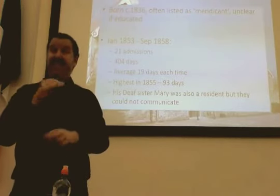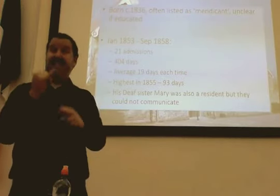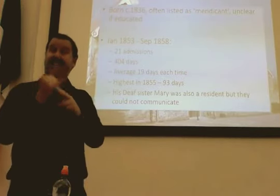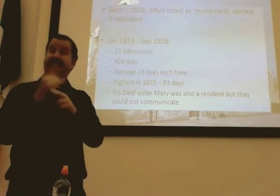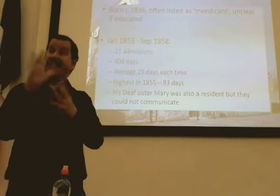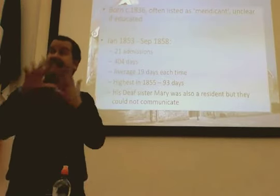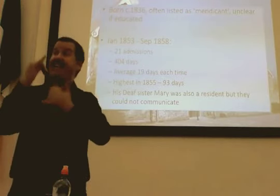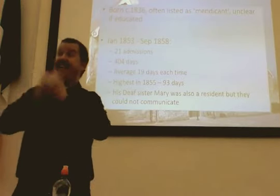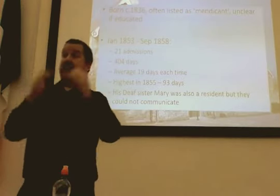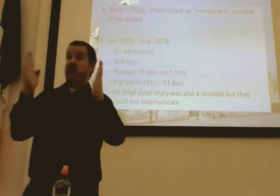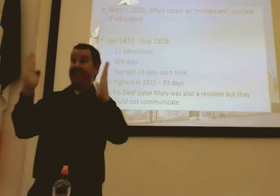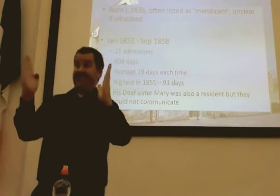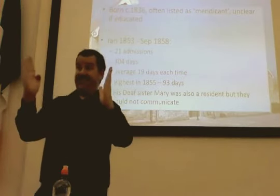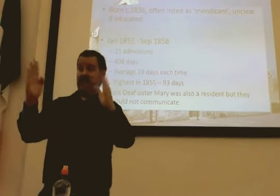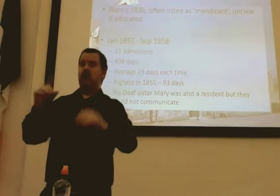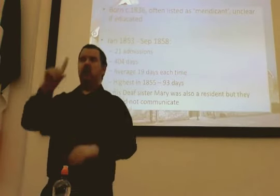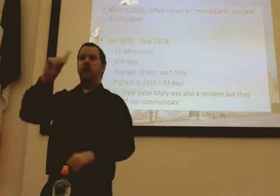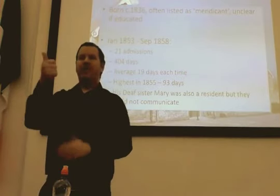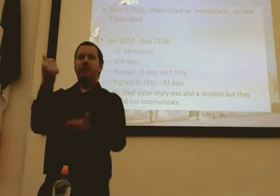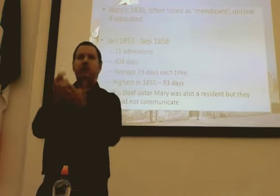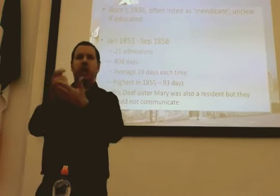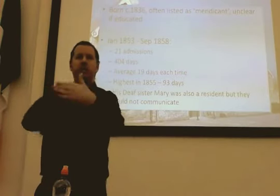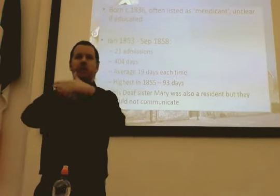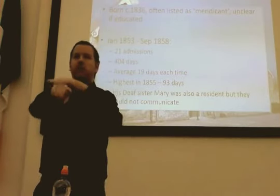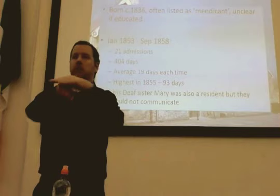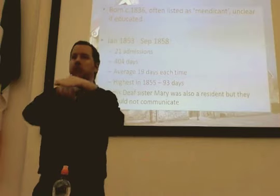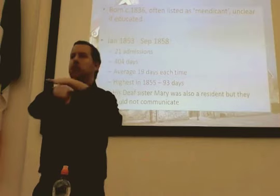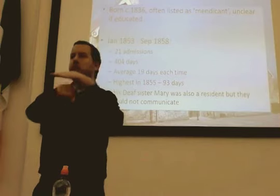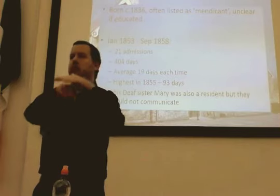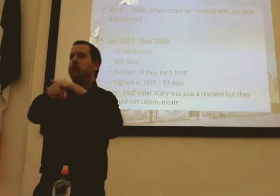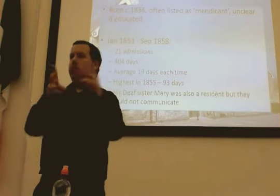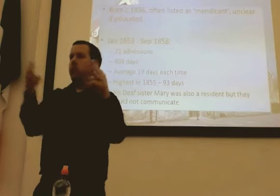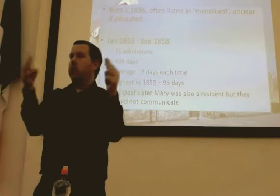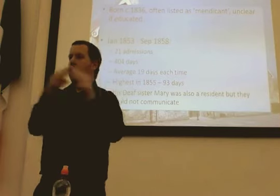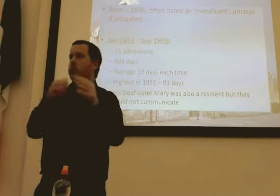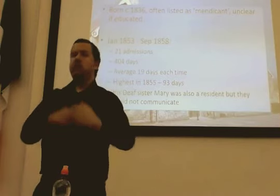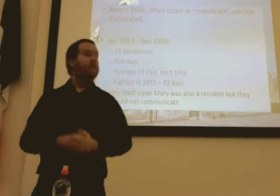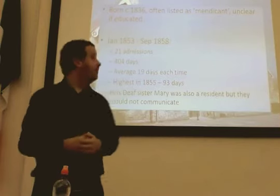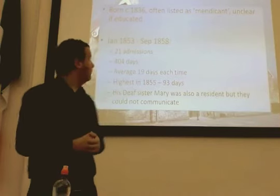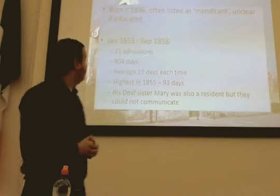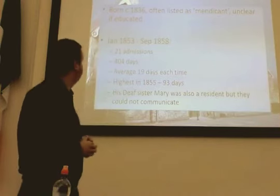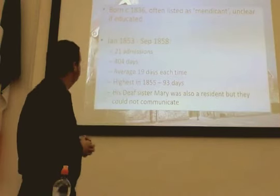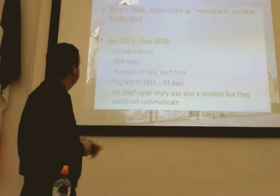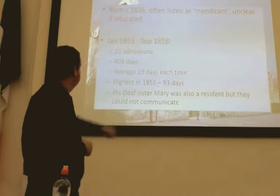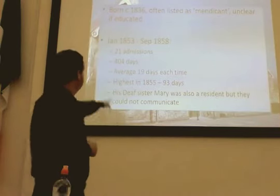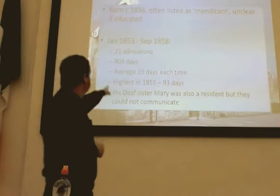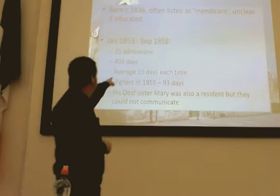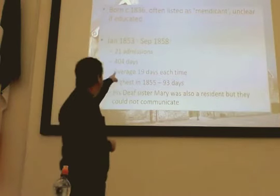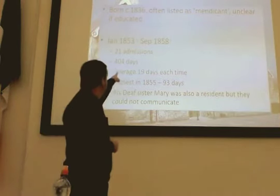But in a 10-year period, he was in and out of the workhouse 21 times.